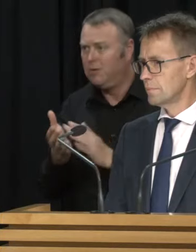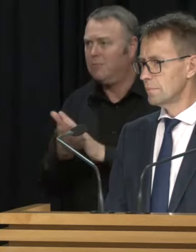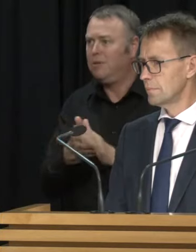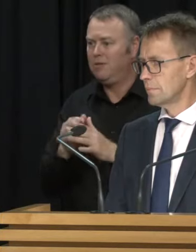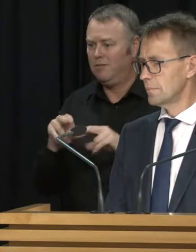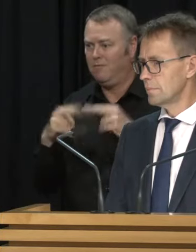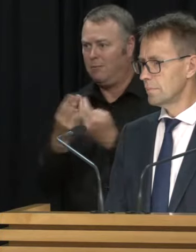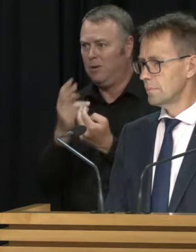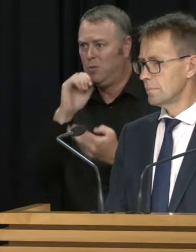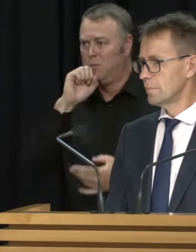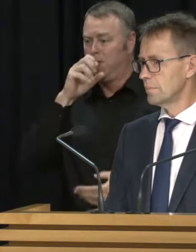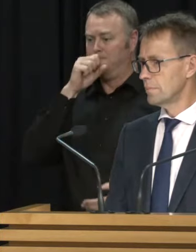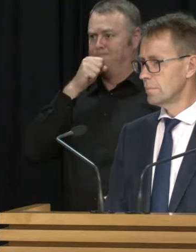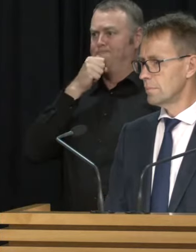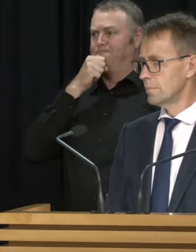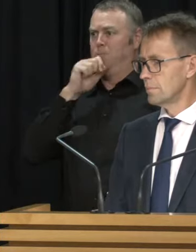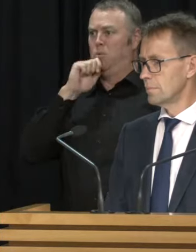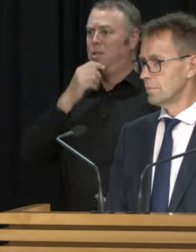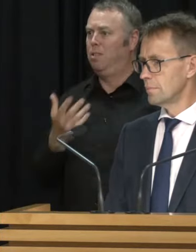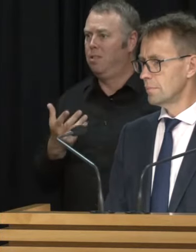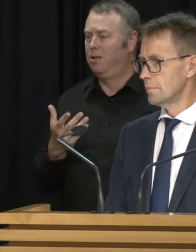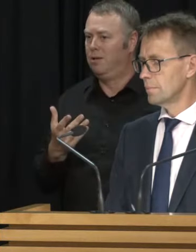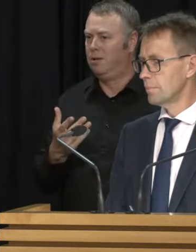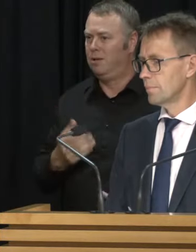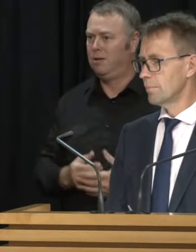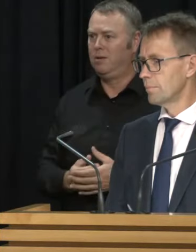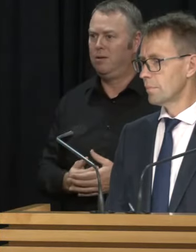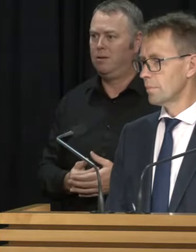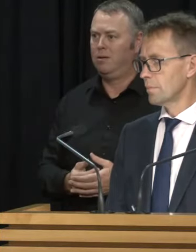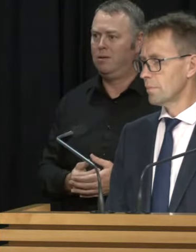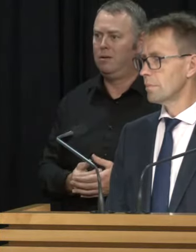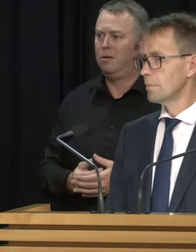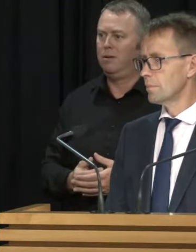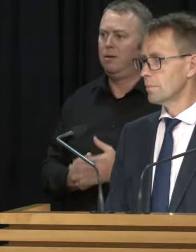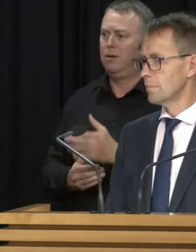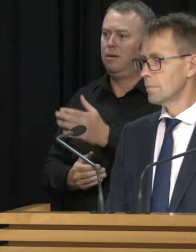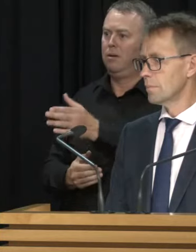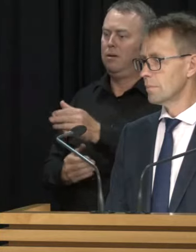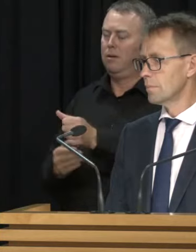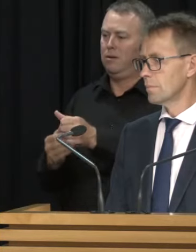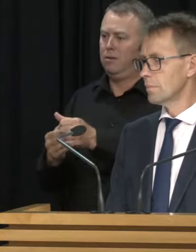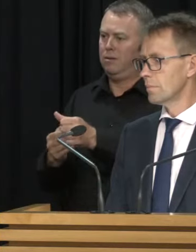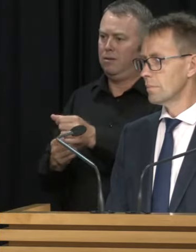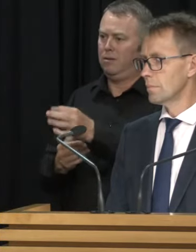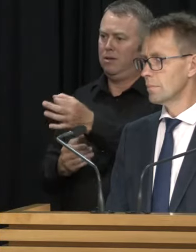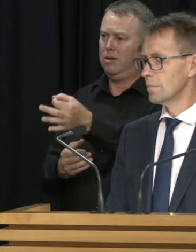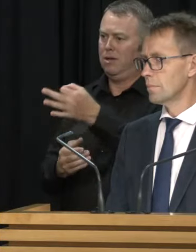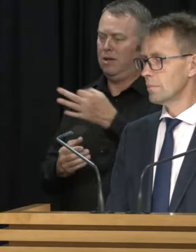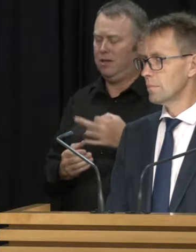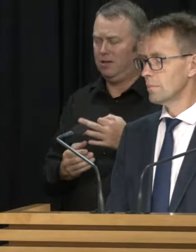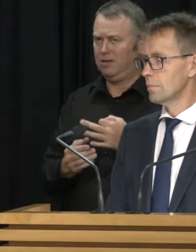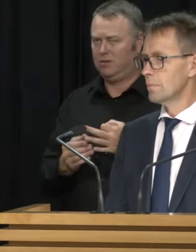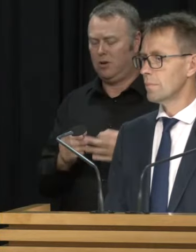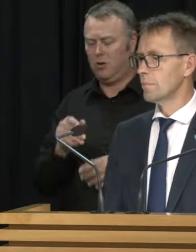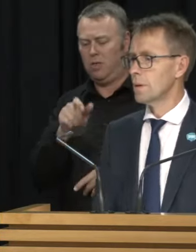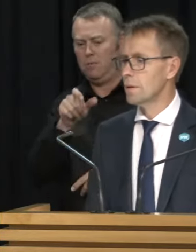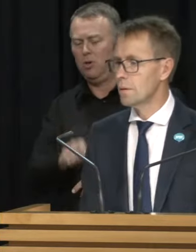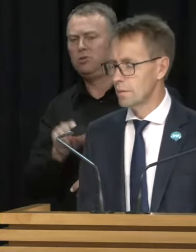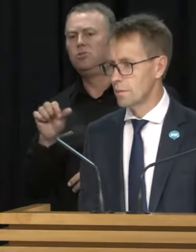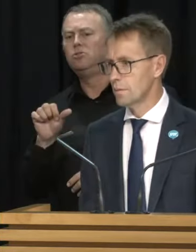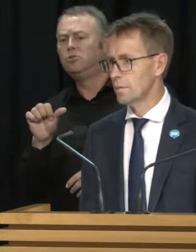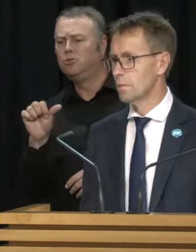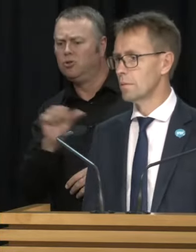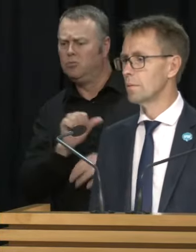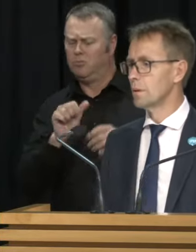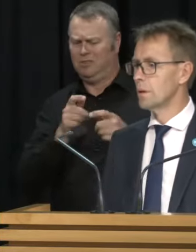just to be clear, this person should have been tested on day 5 after exposure, right? So the 15th. But you're only just getting a positive result now. So